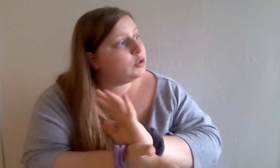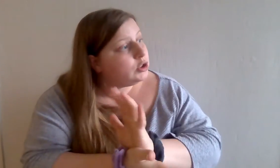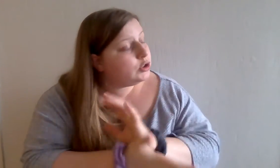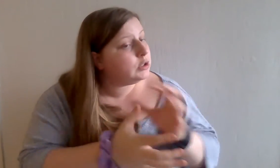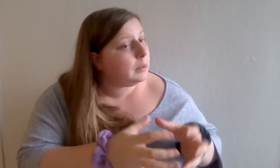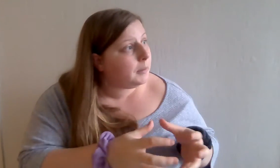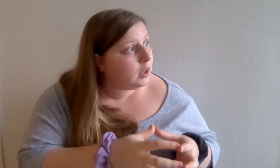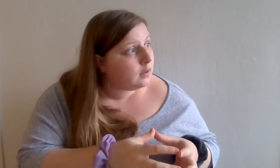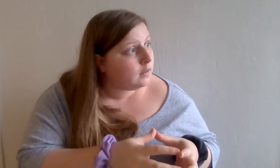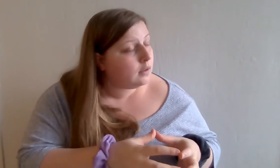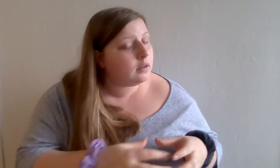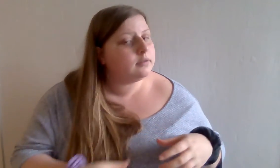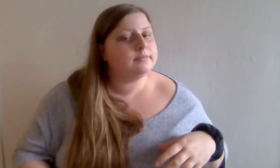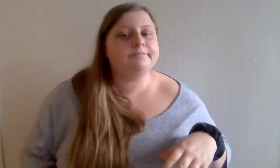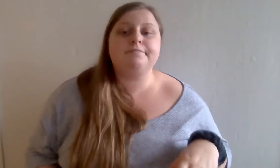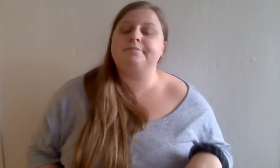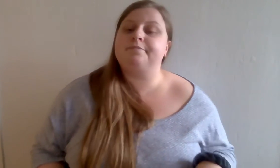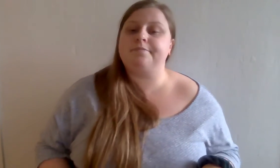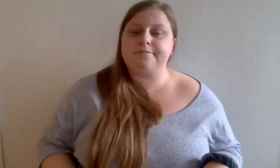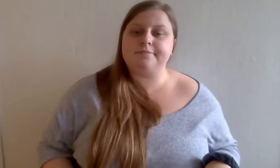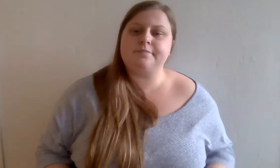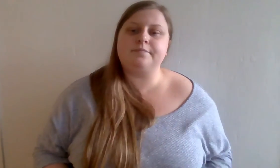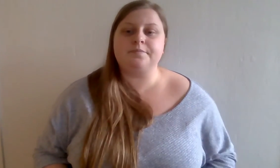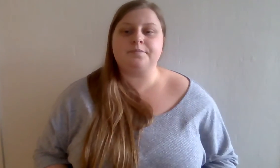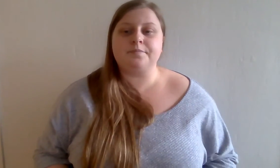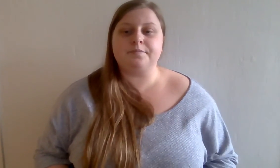The adult responded, you want 2 cheese balls?